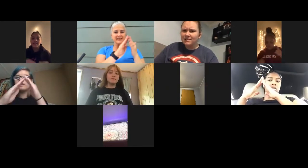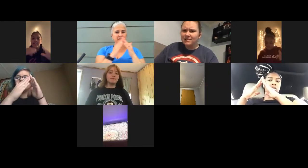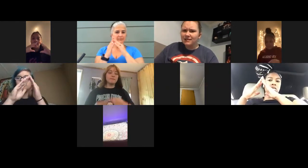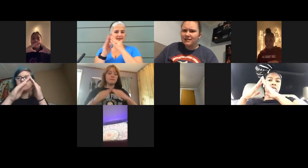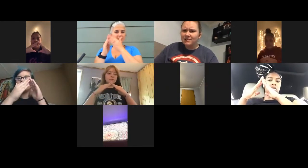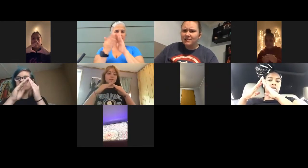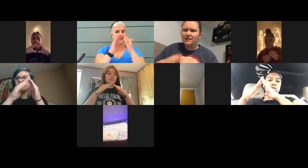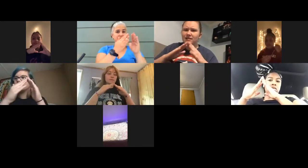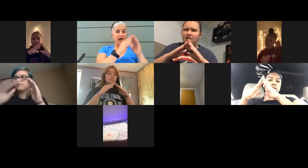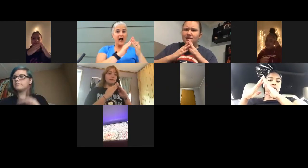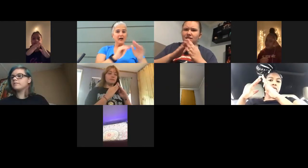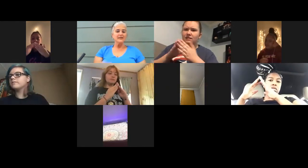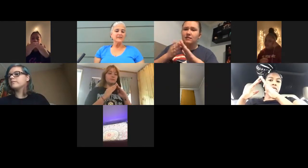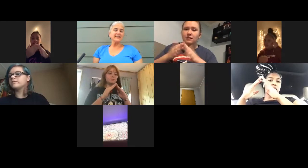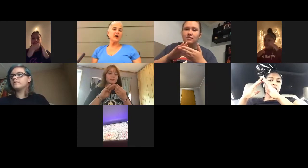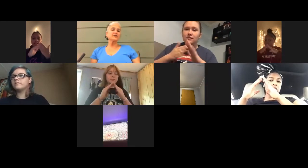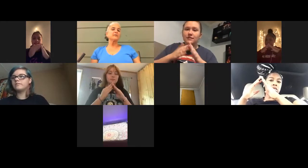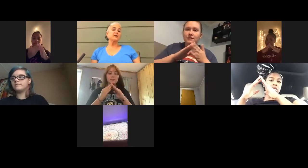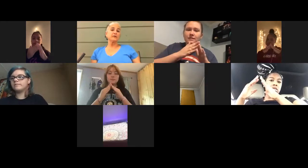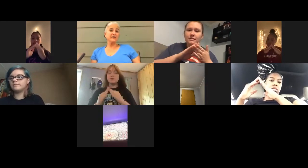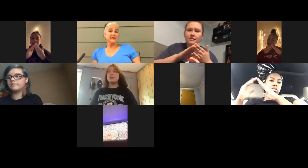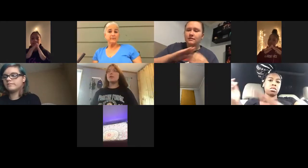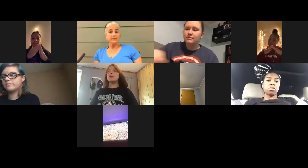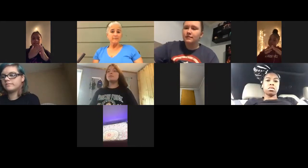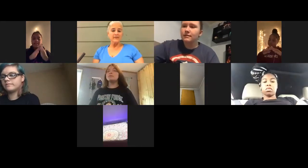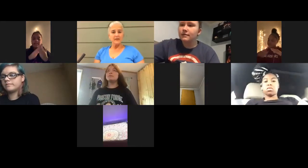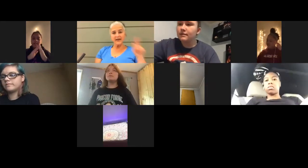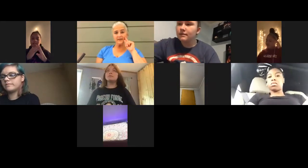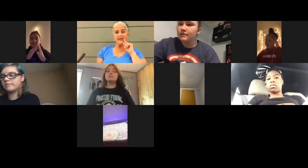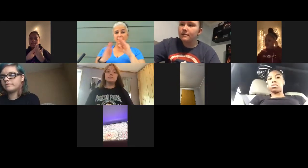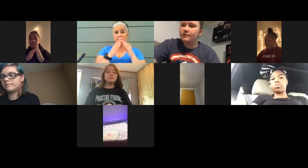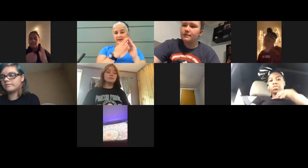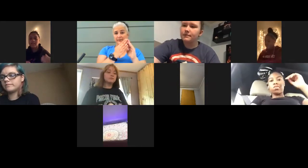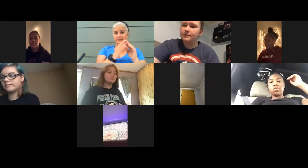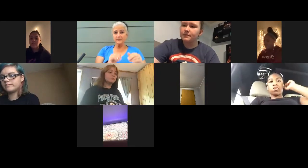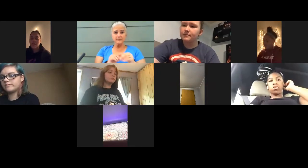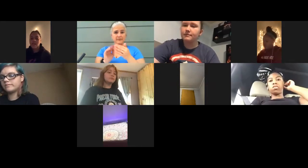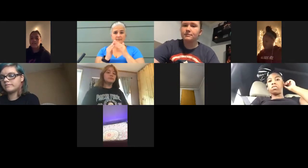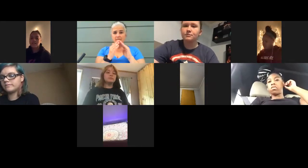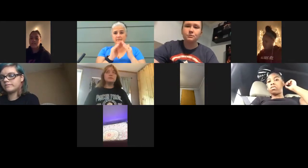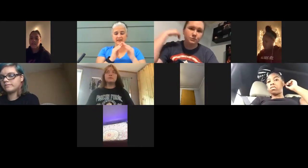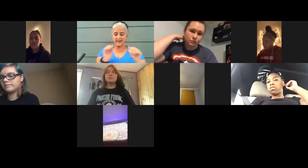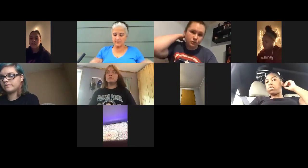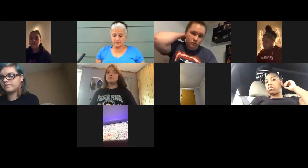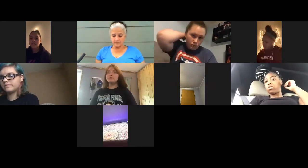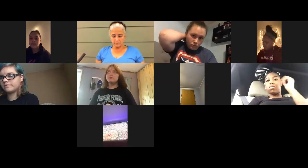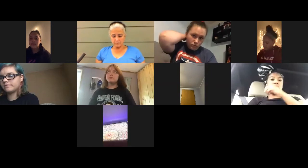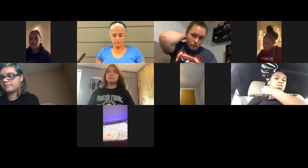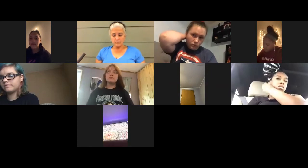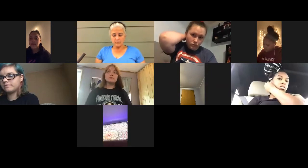Yep, city, like little buildings. That can also be community, like the deaf community,